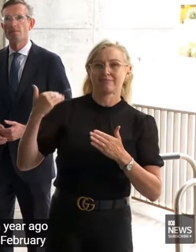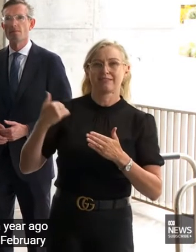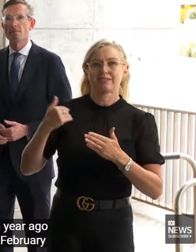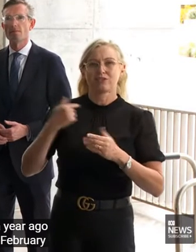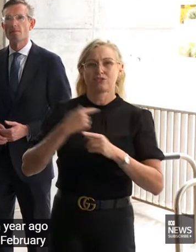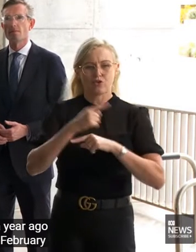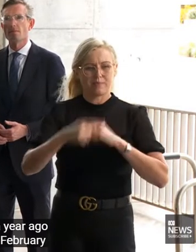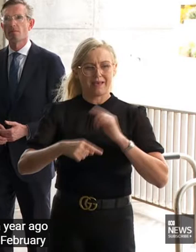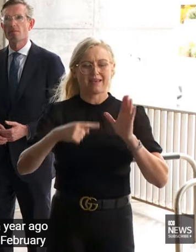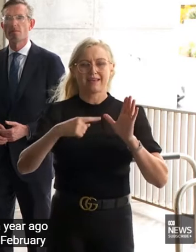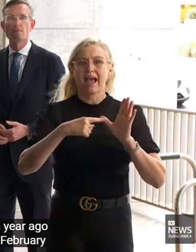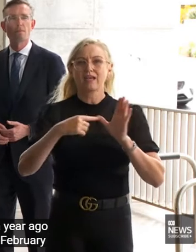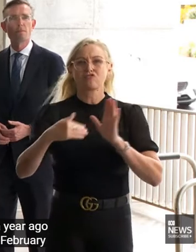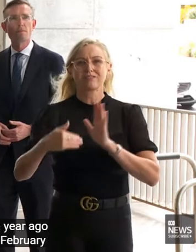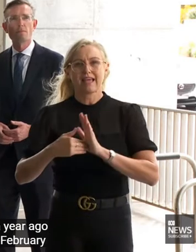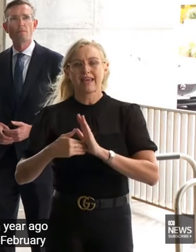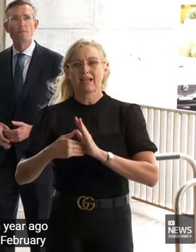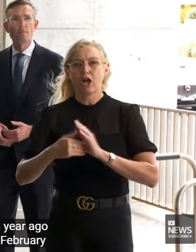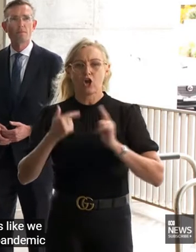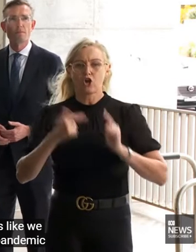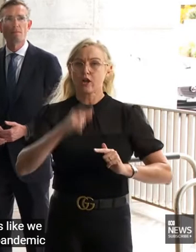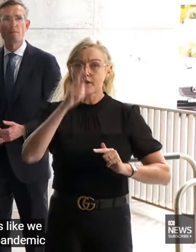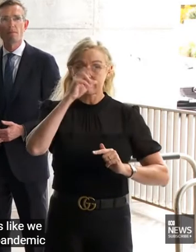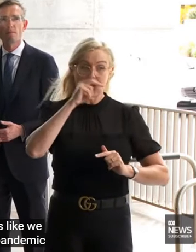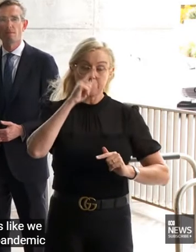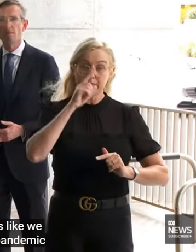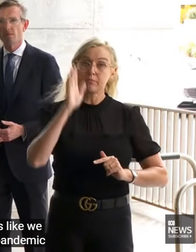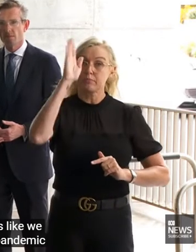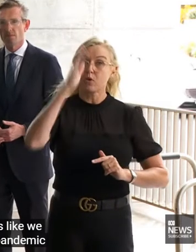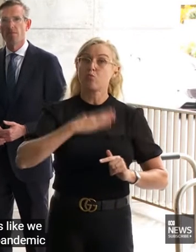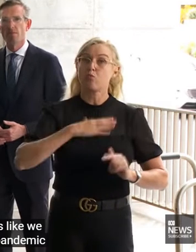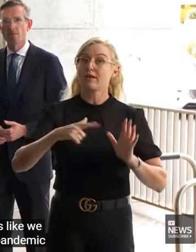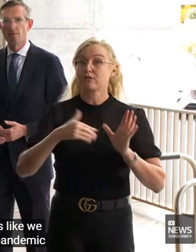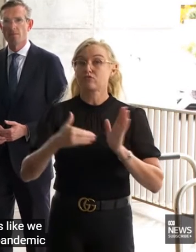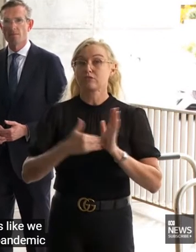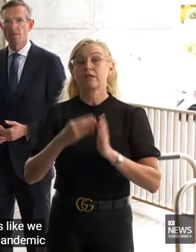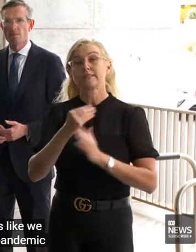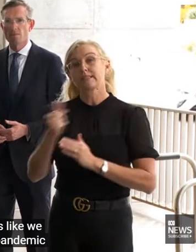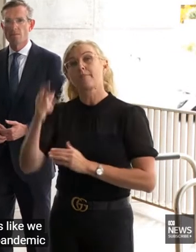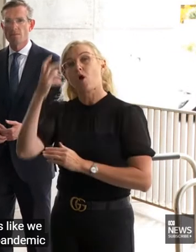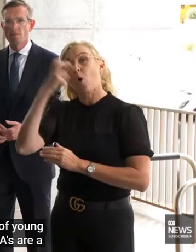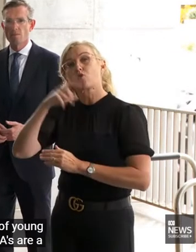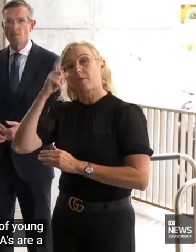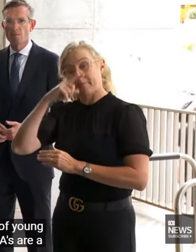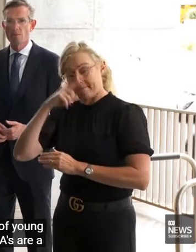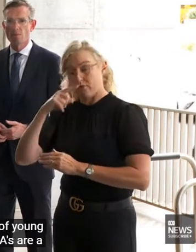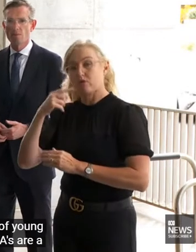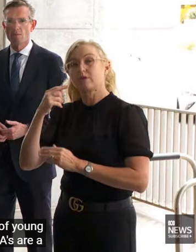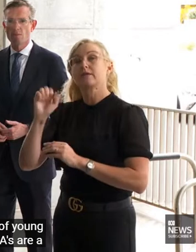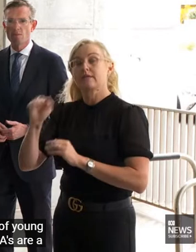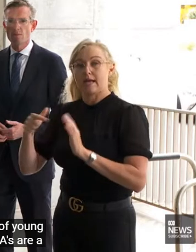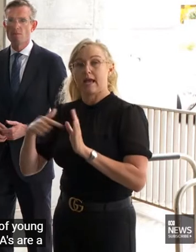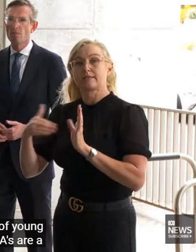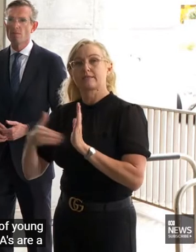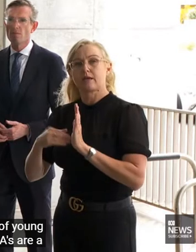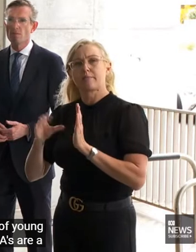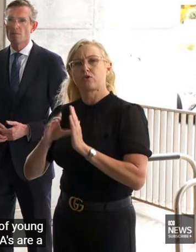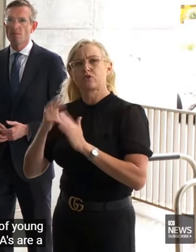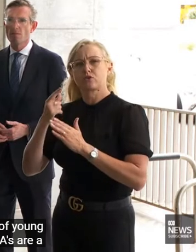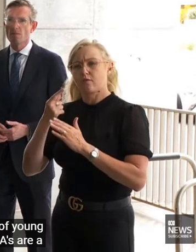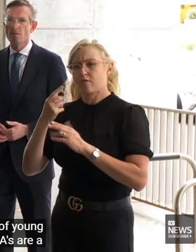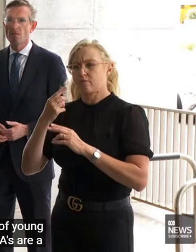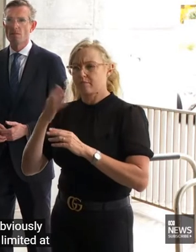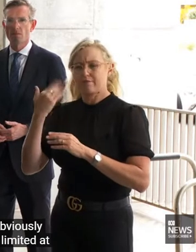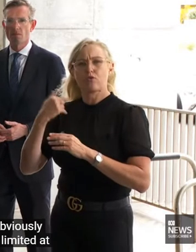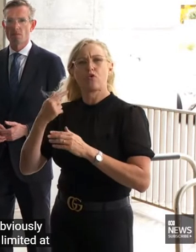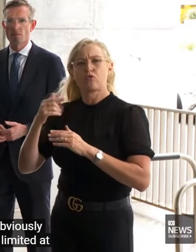this pandemic, and quite a number of young people did have the AZ. A lot of older people obviously had it because it was limited at one stage to over 60-year-olds, or primarily